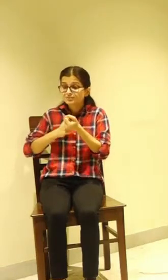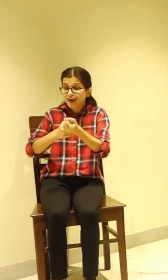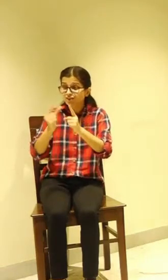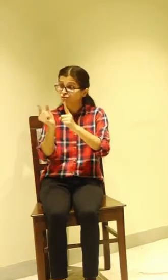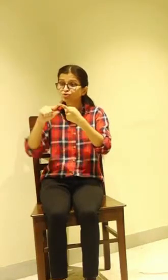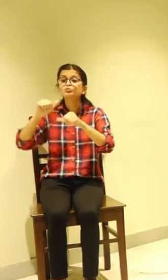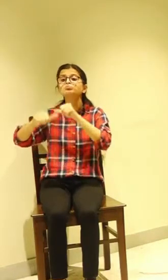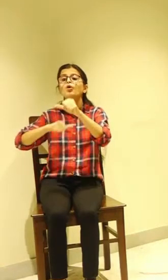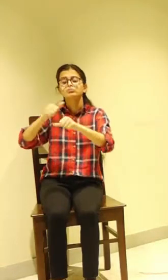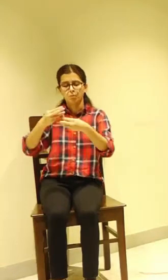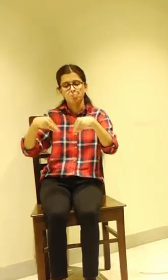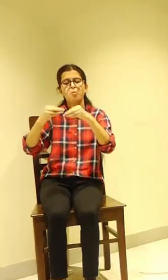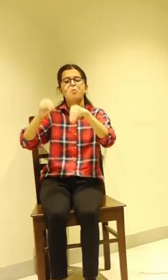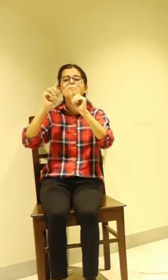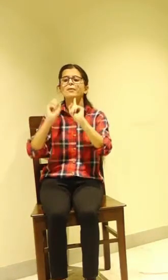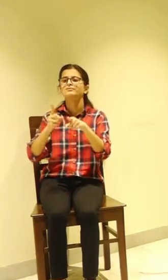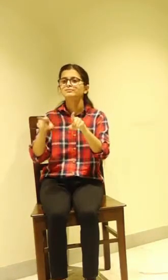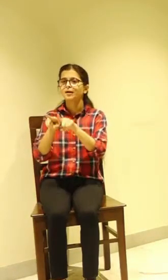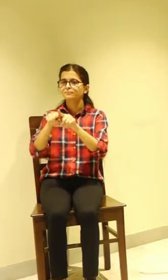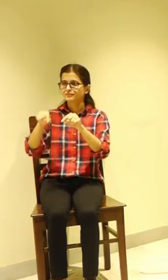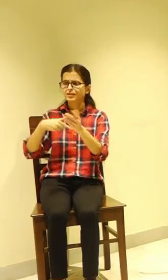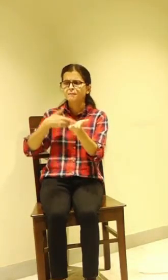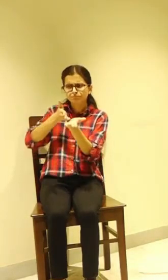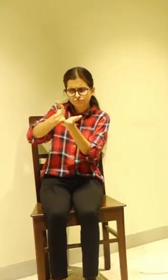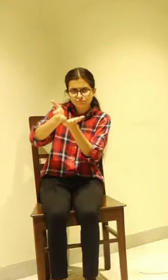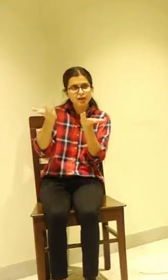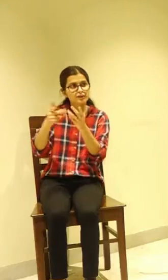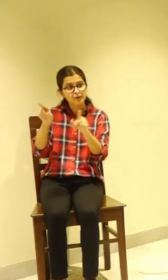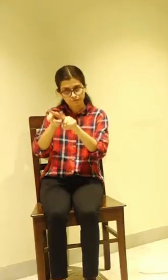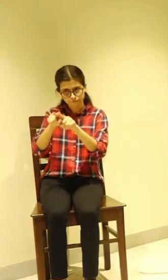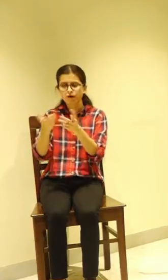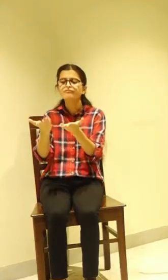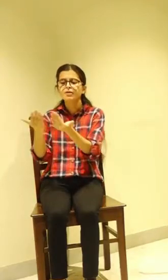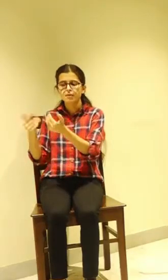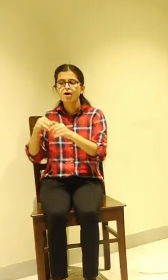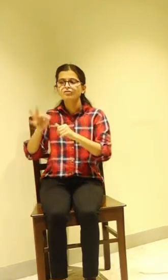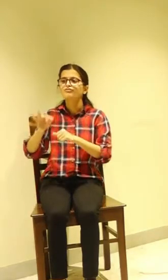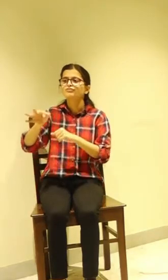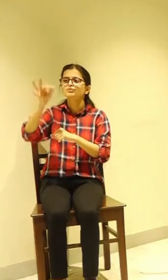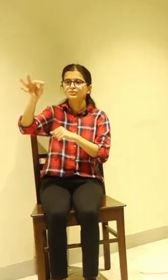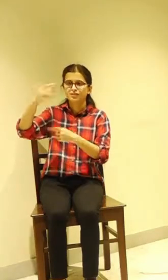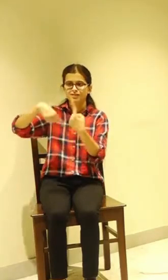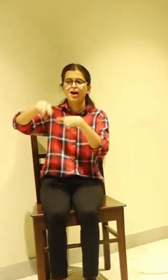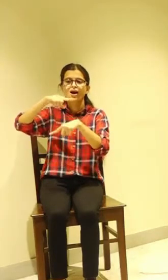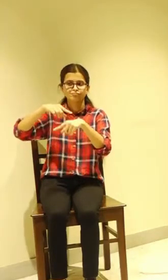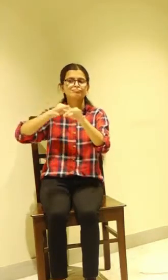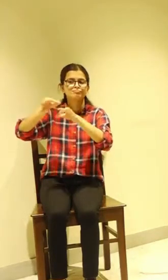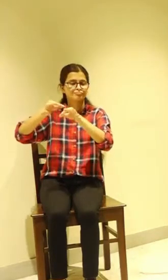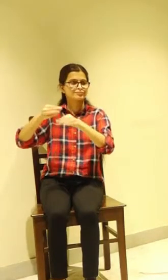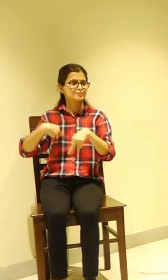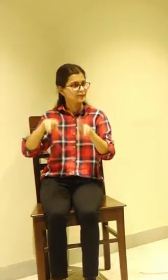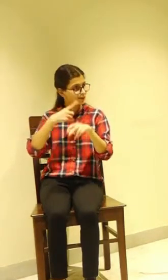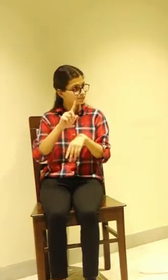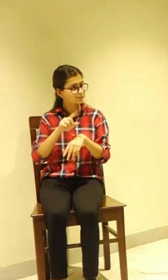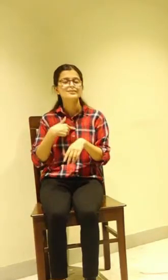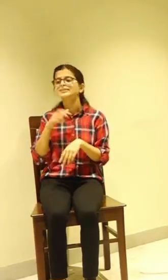process even more. Yeah. And what middle path was possible was not available until future interpretation by courts. Yeah. So